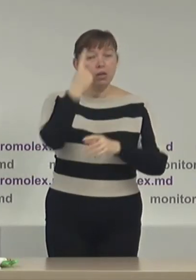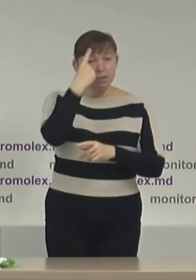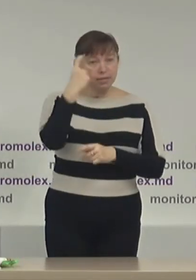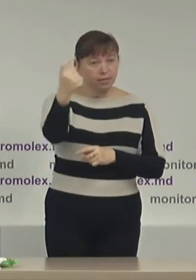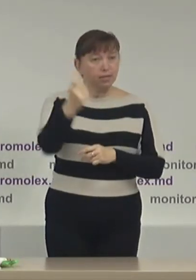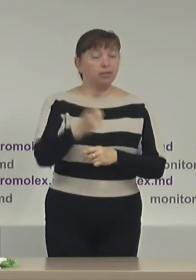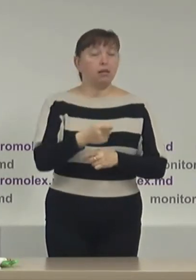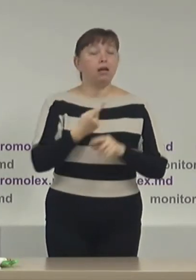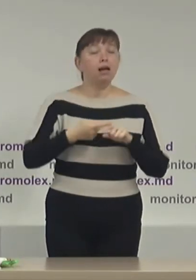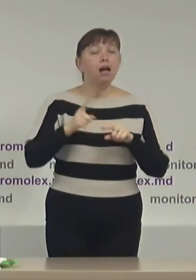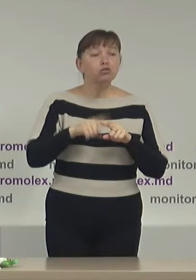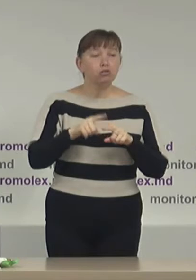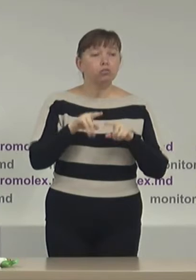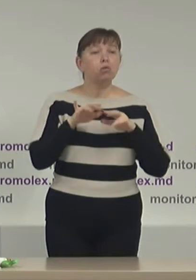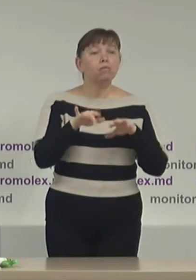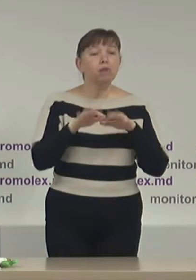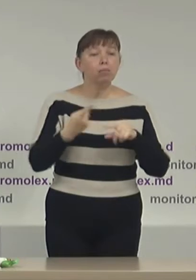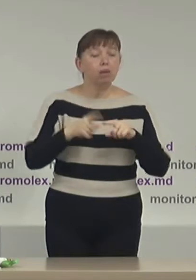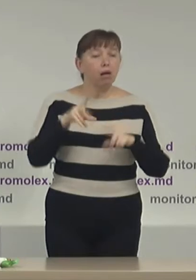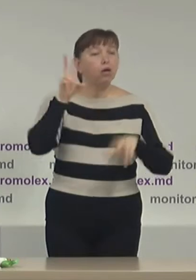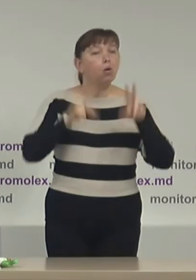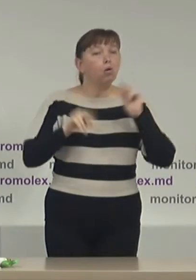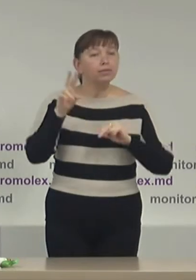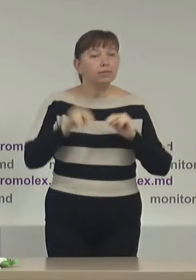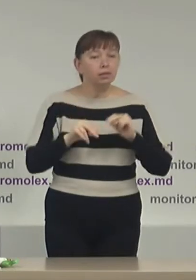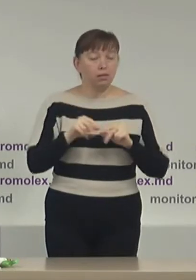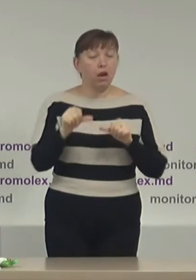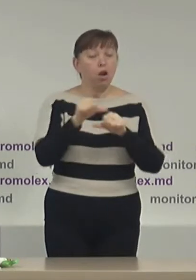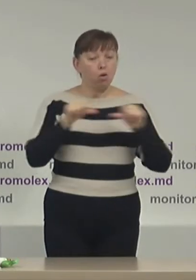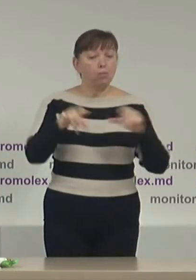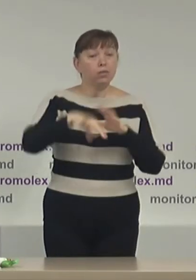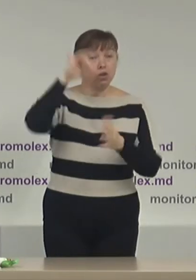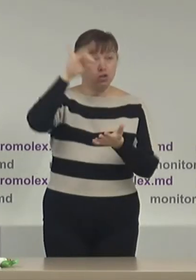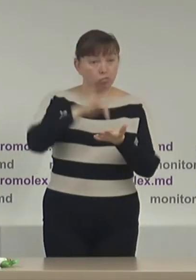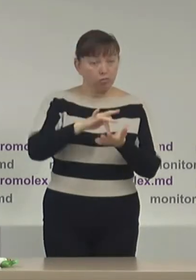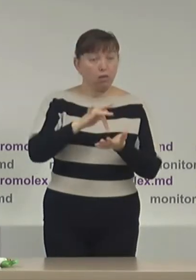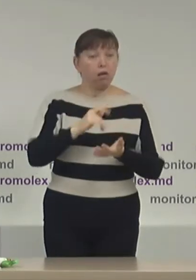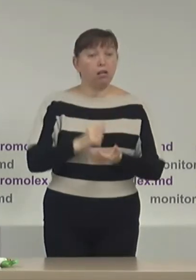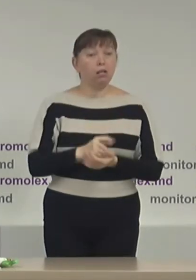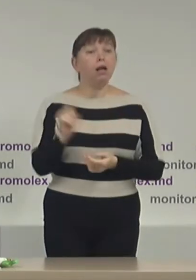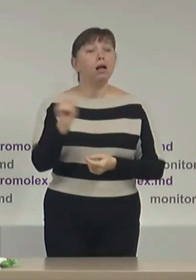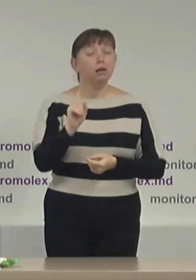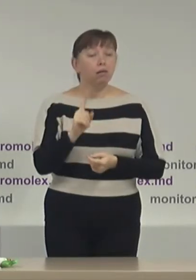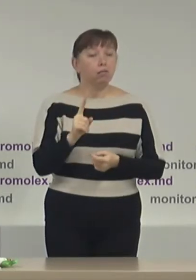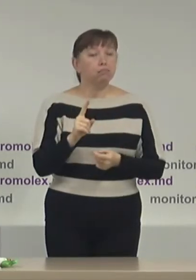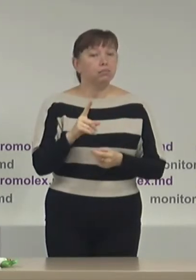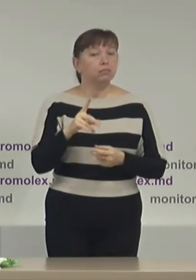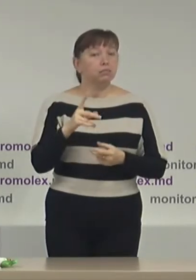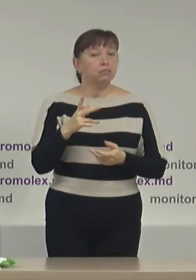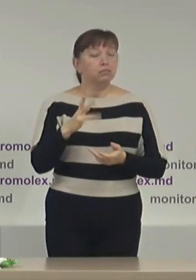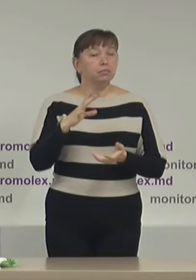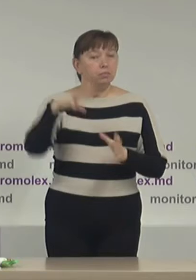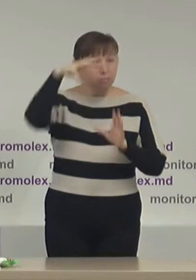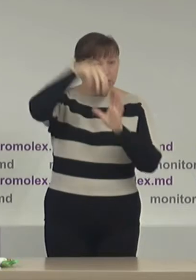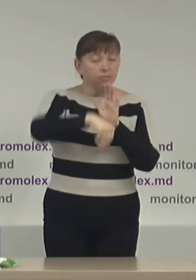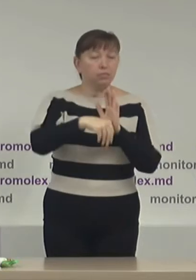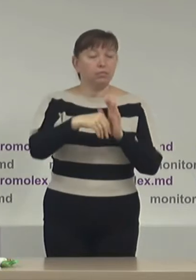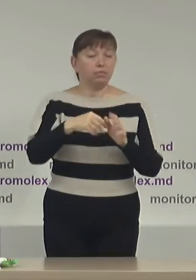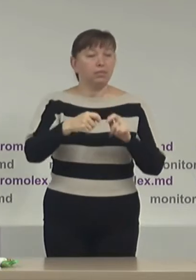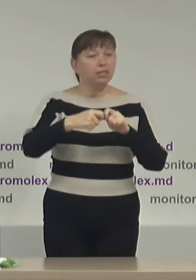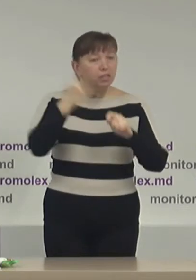elections, to notify it about the facts that the Central Electoral Commission